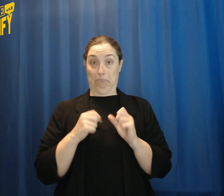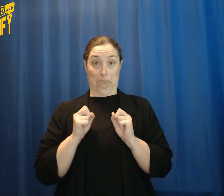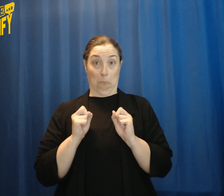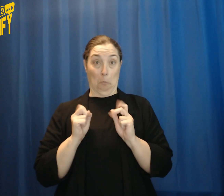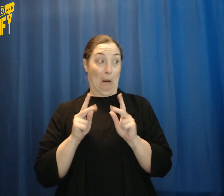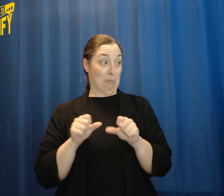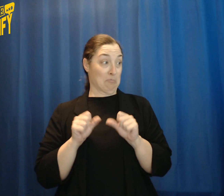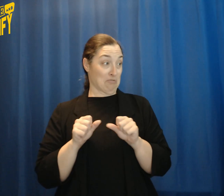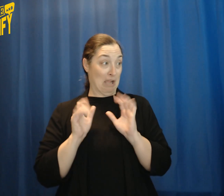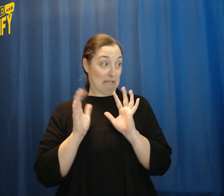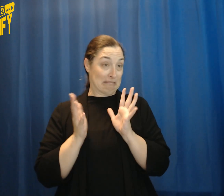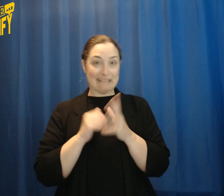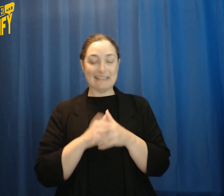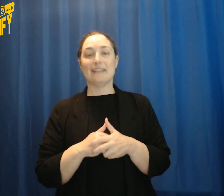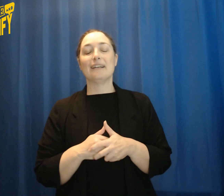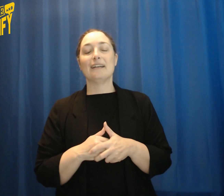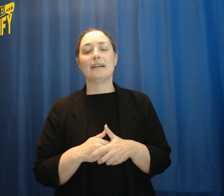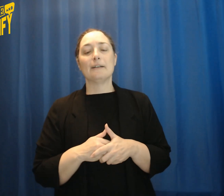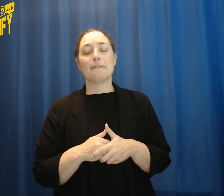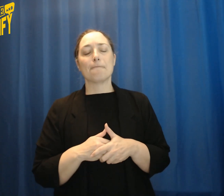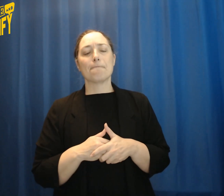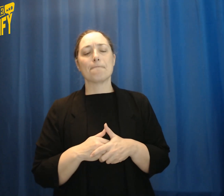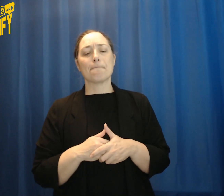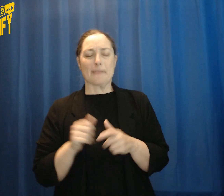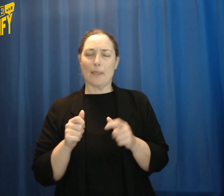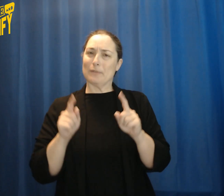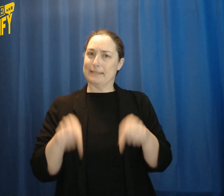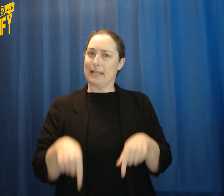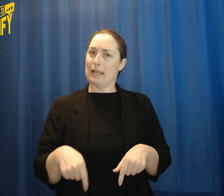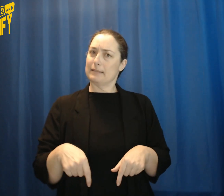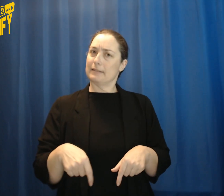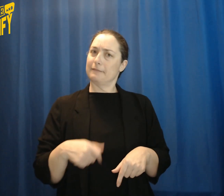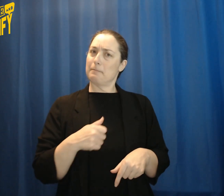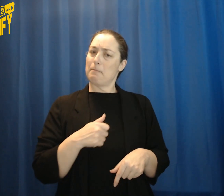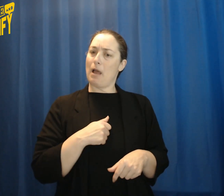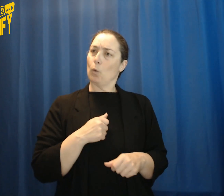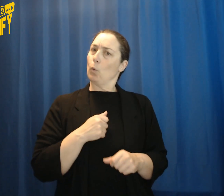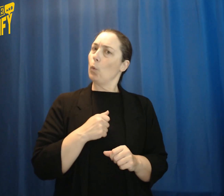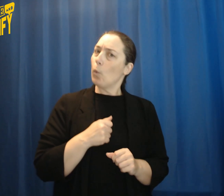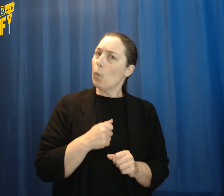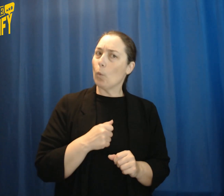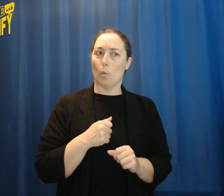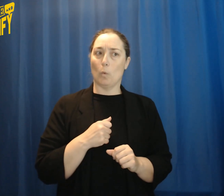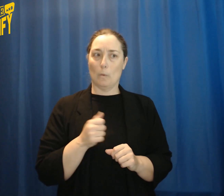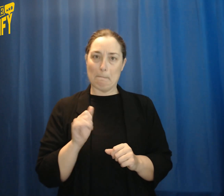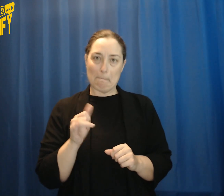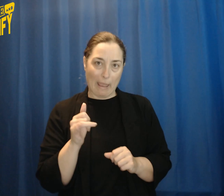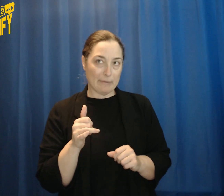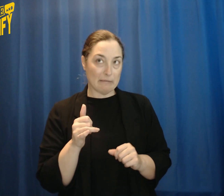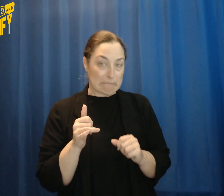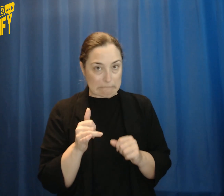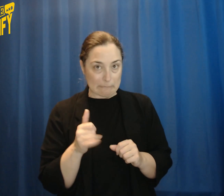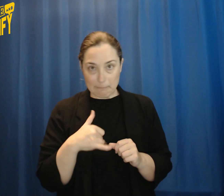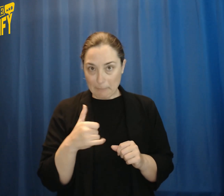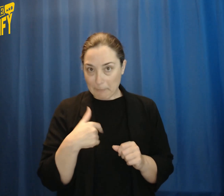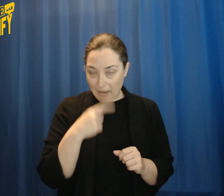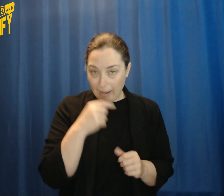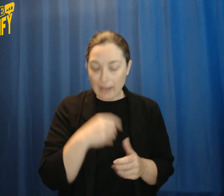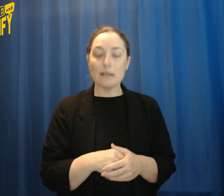I guess that was the dawning of my, maybe there's something here that I just haven't realised. And in my last year at ANU, fourth year in